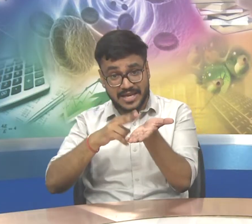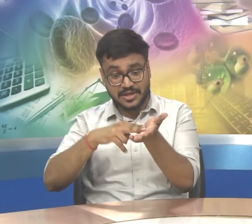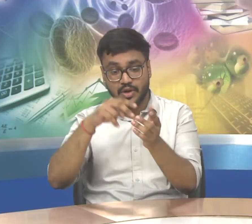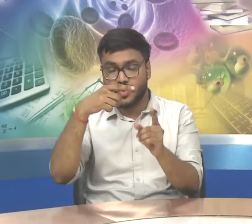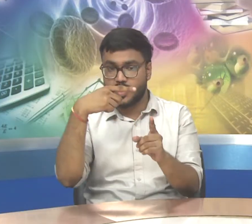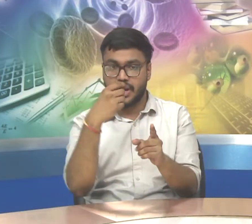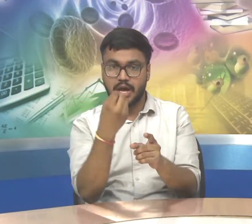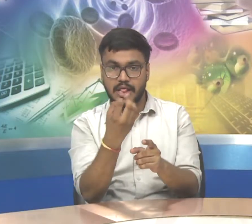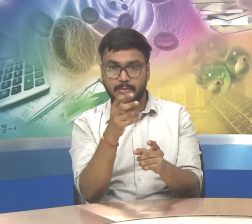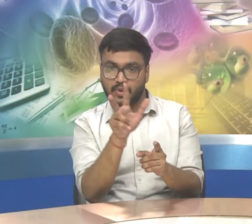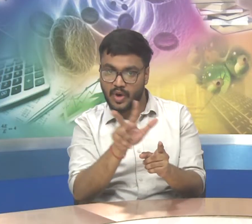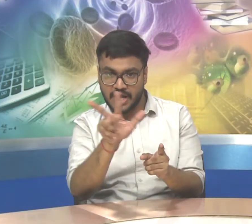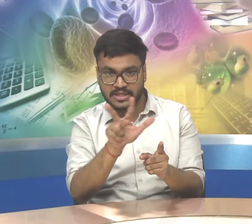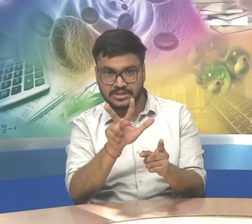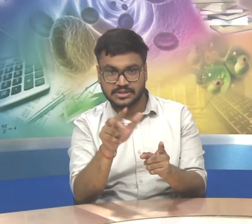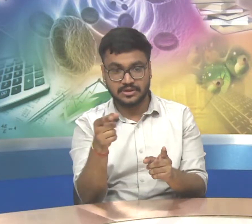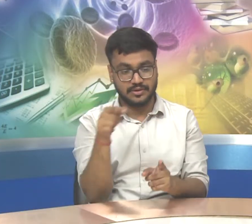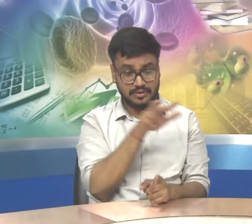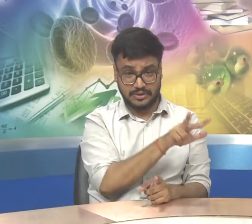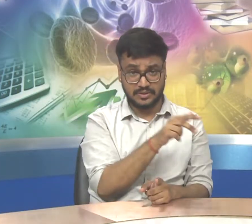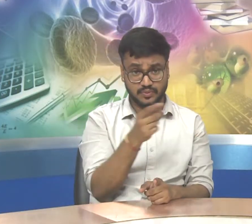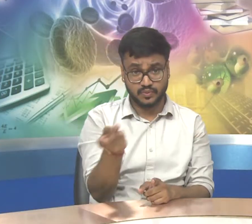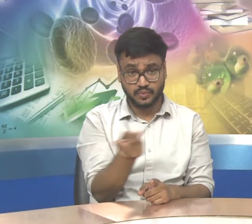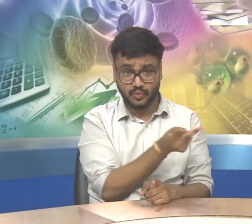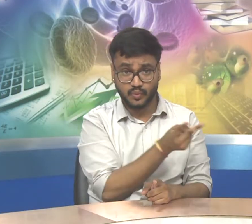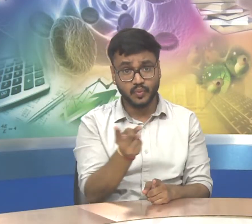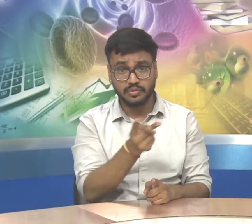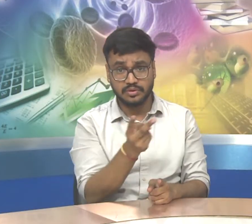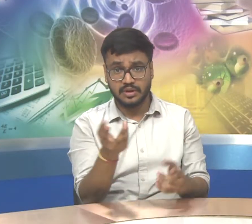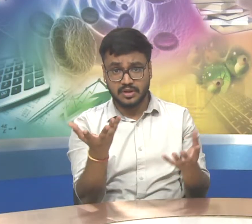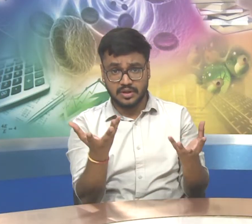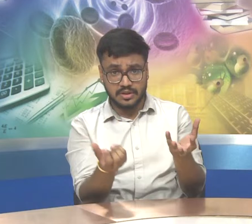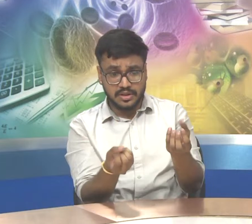be 16 nulons.